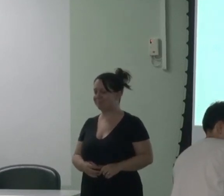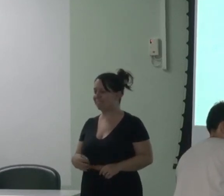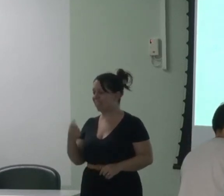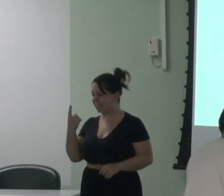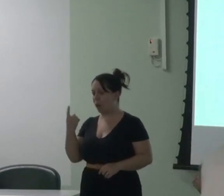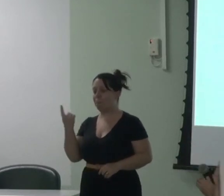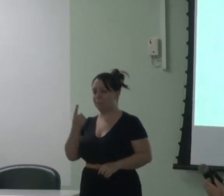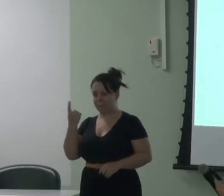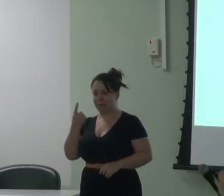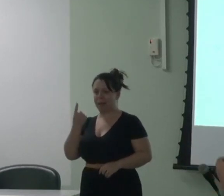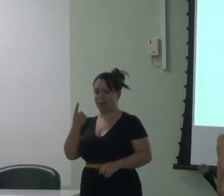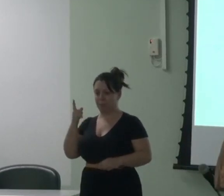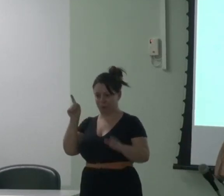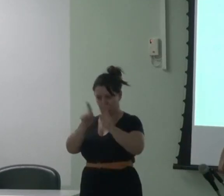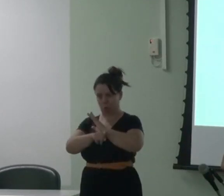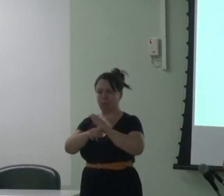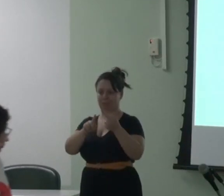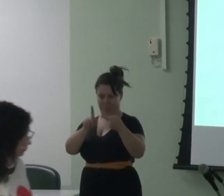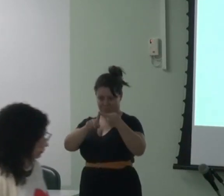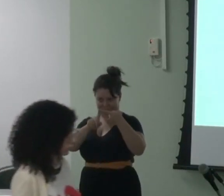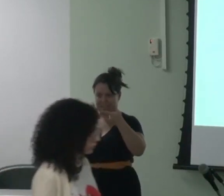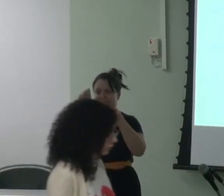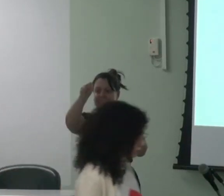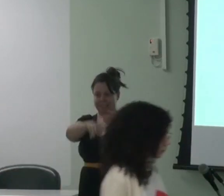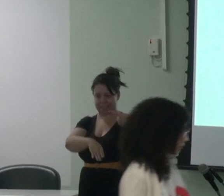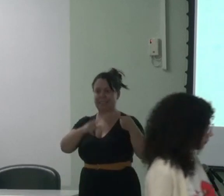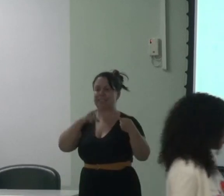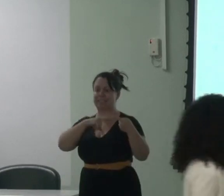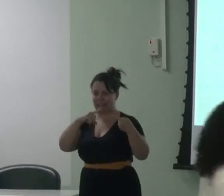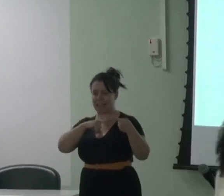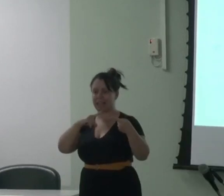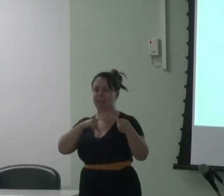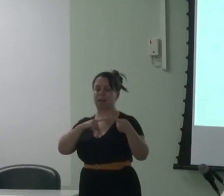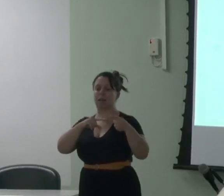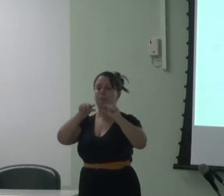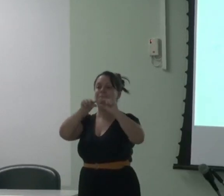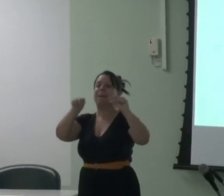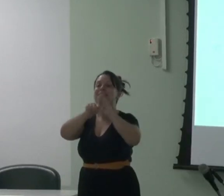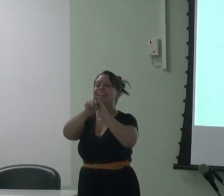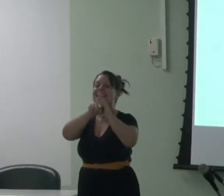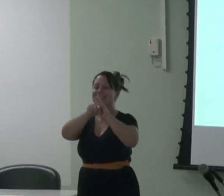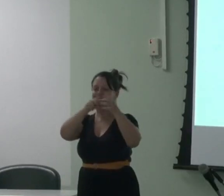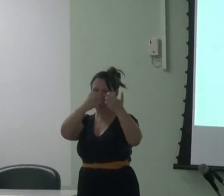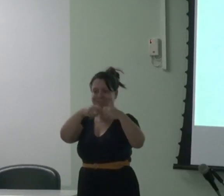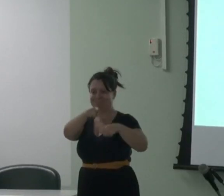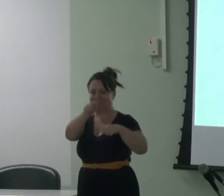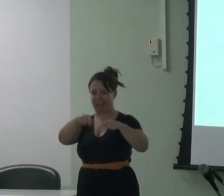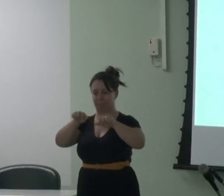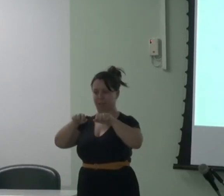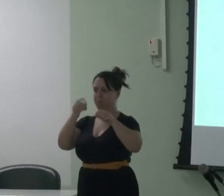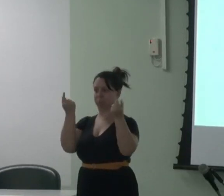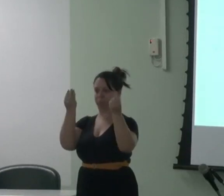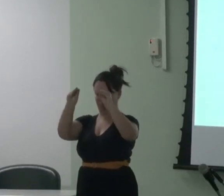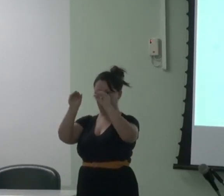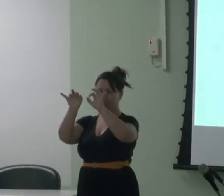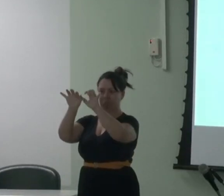Yes, there are search engines, search services.